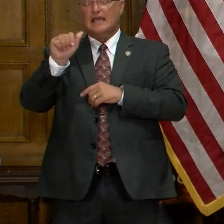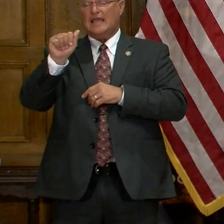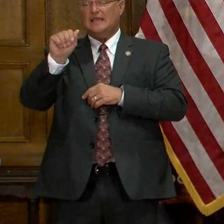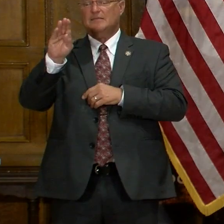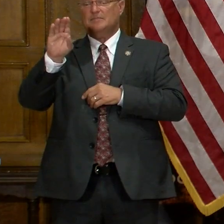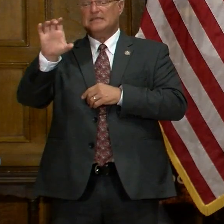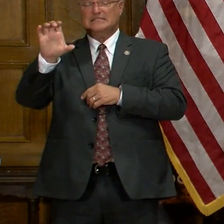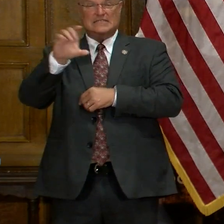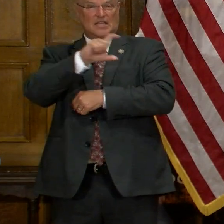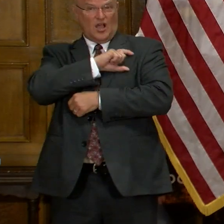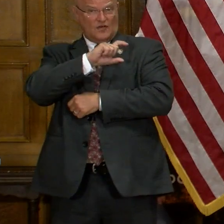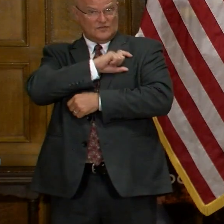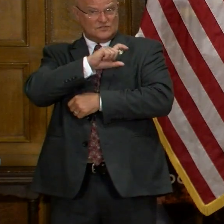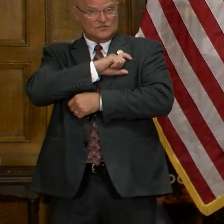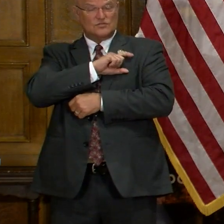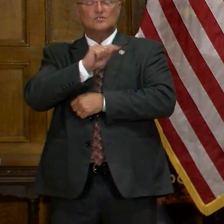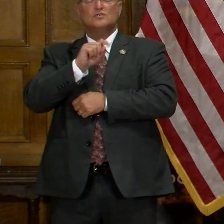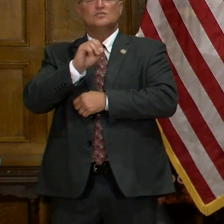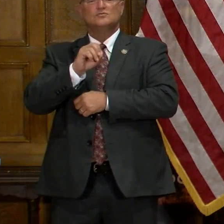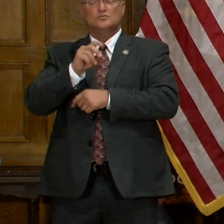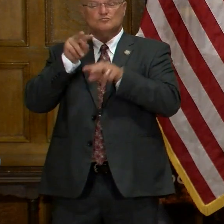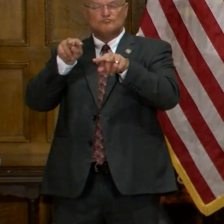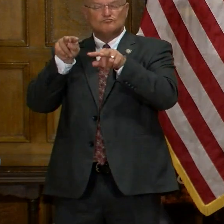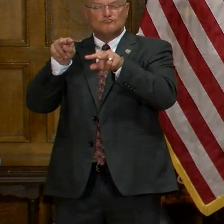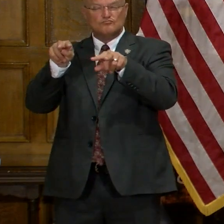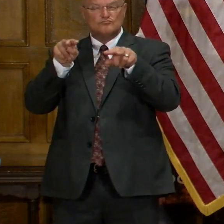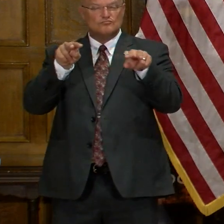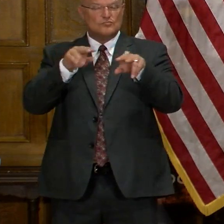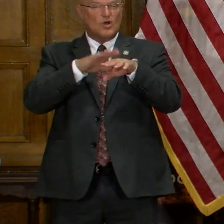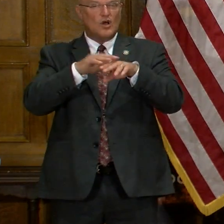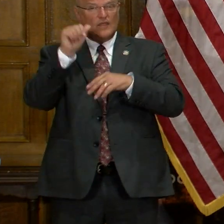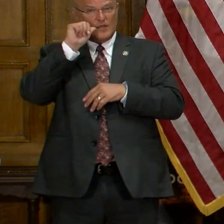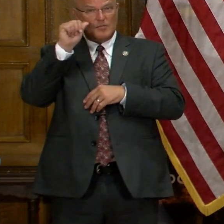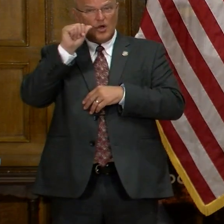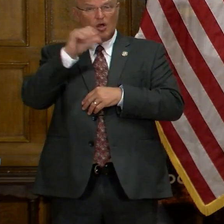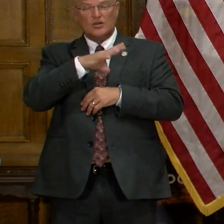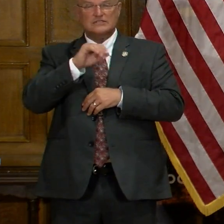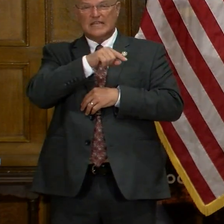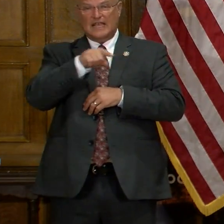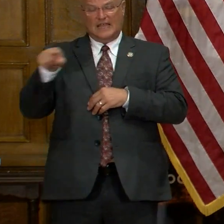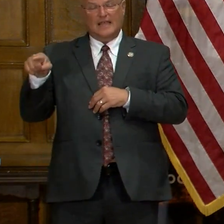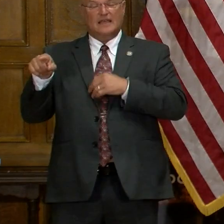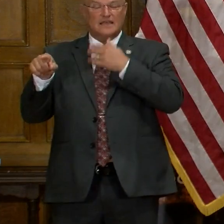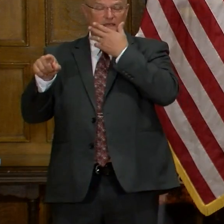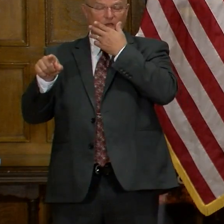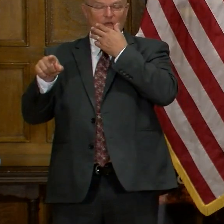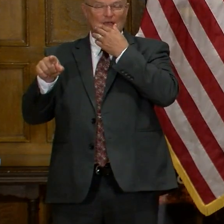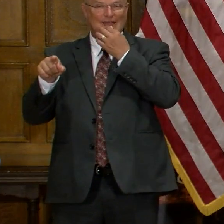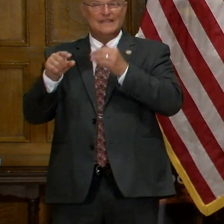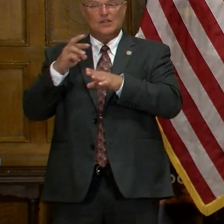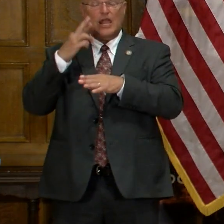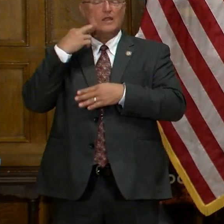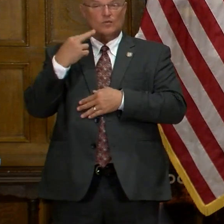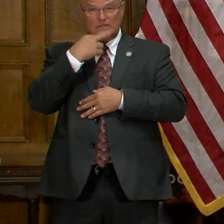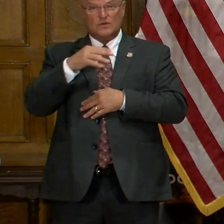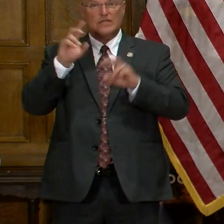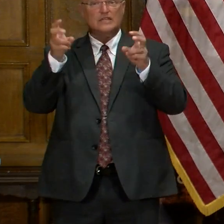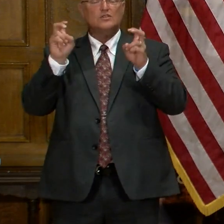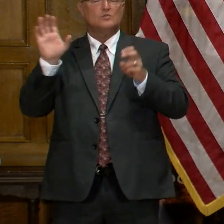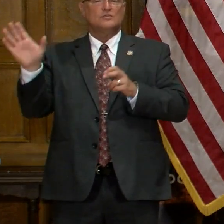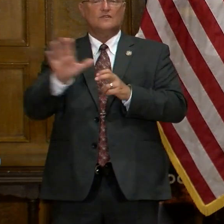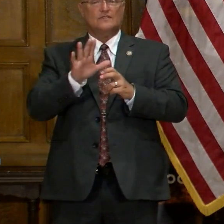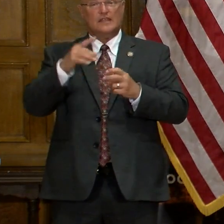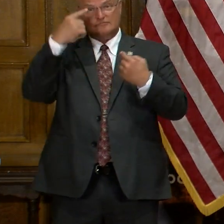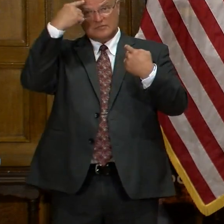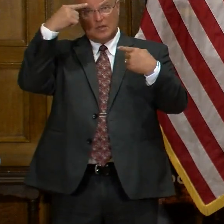control officers to keep an eye on the bars and their and restaurants in terms of